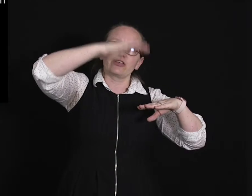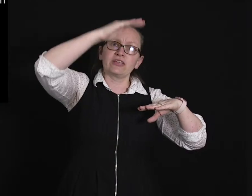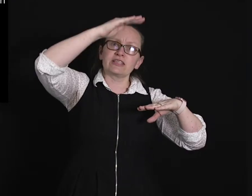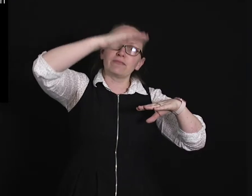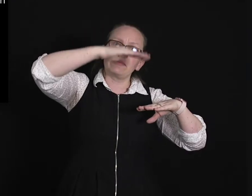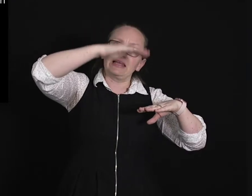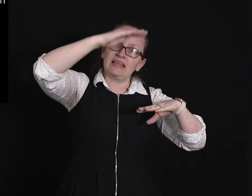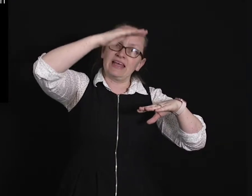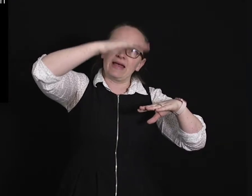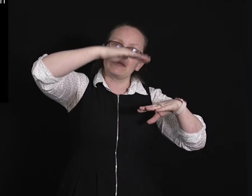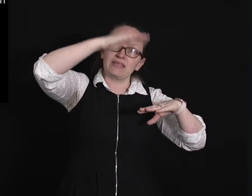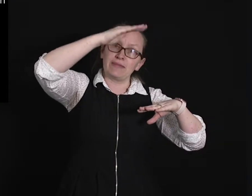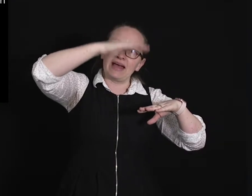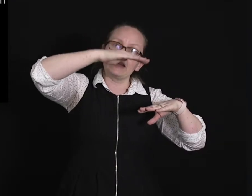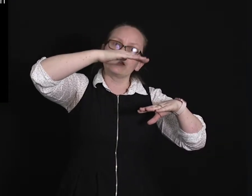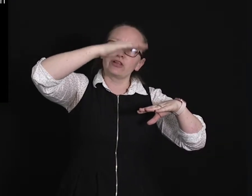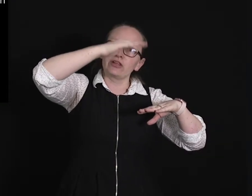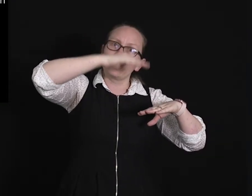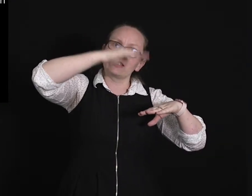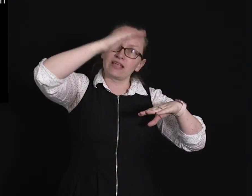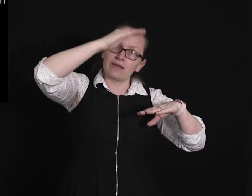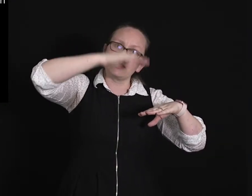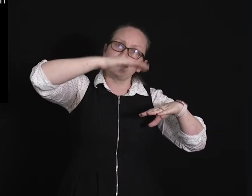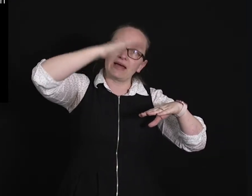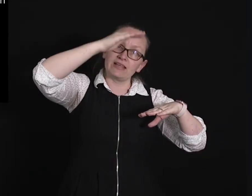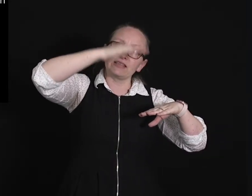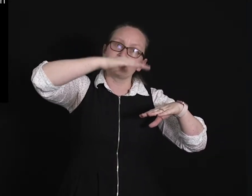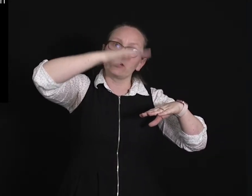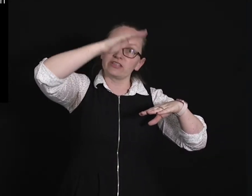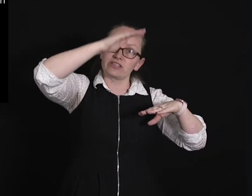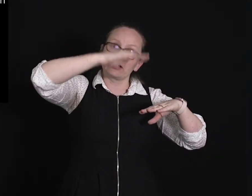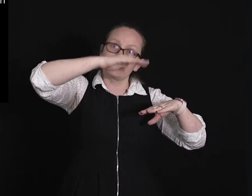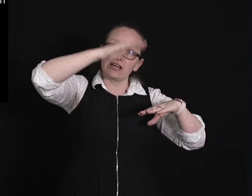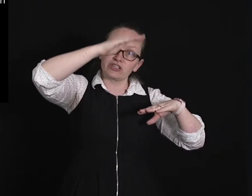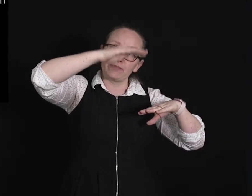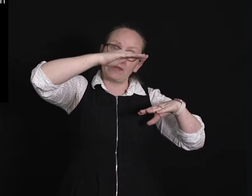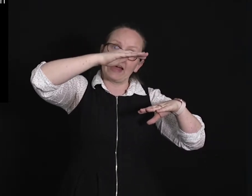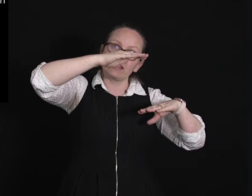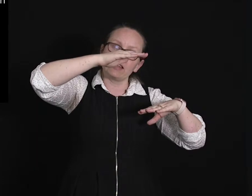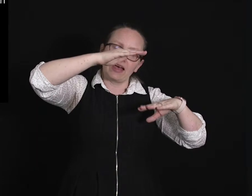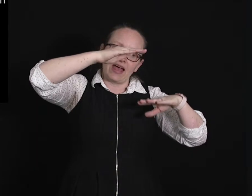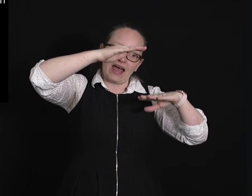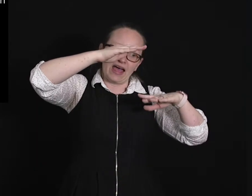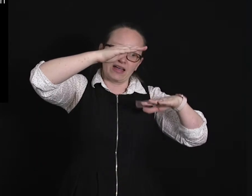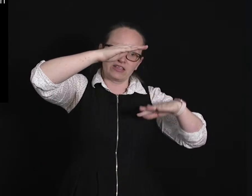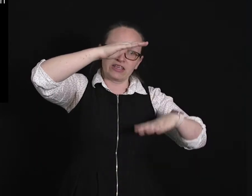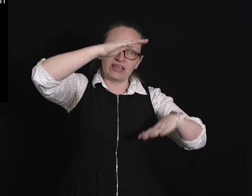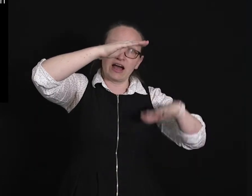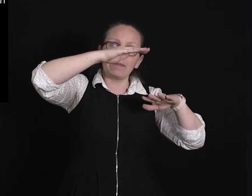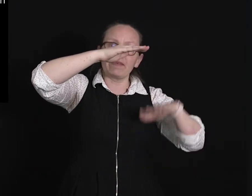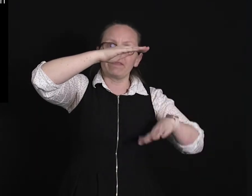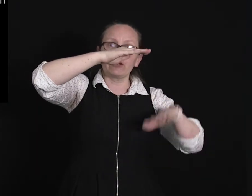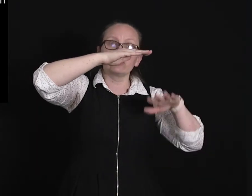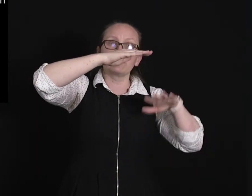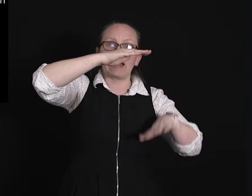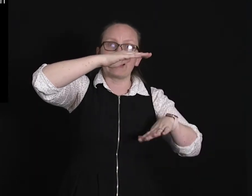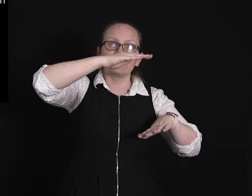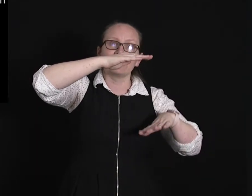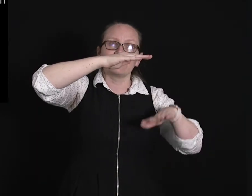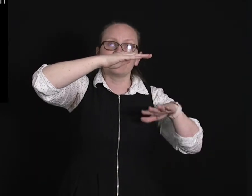this completely empty band, the lowest empty band, is known as the conduction band, and the upper filled band is